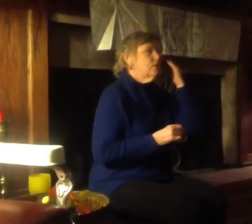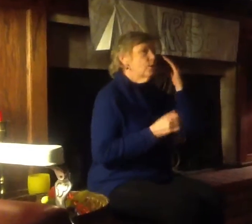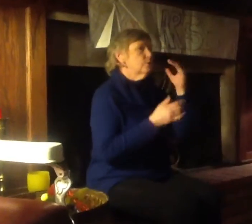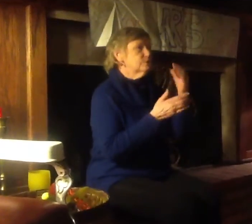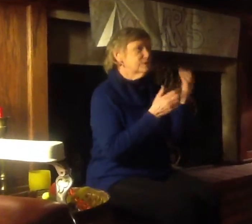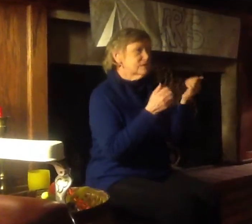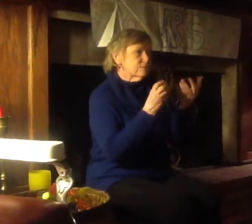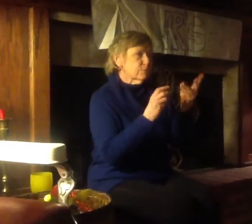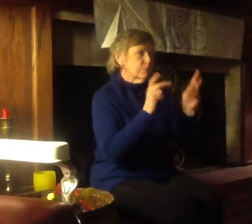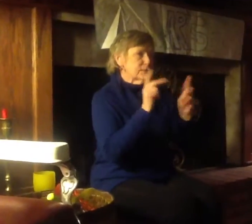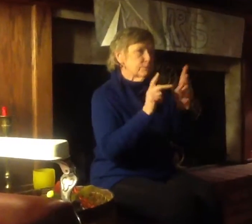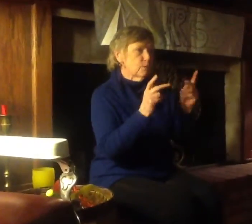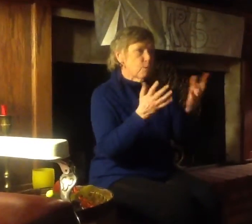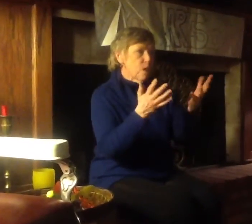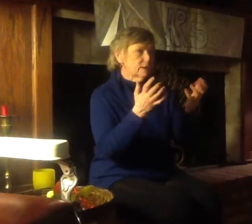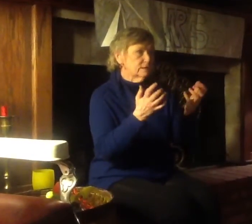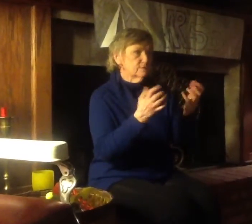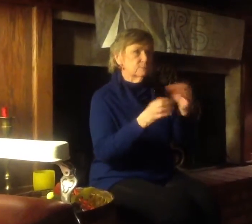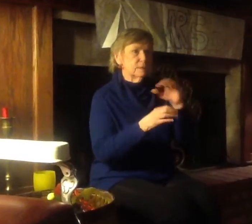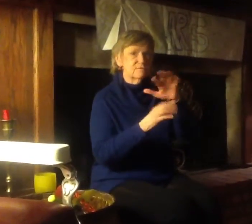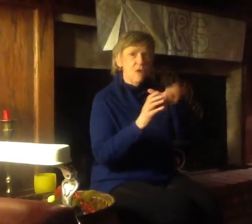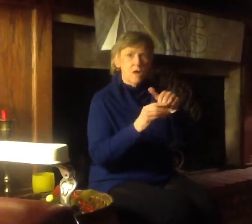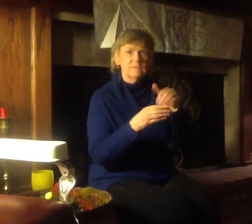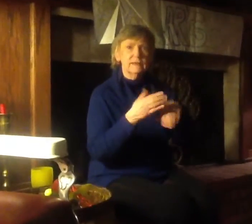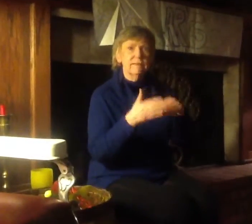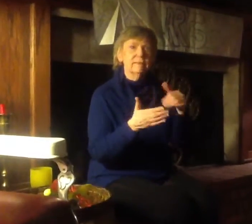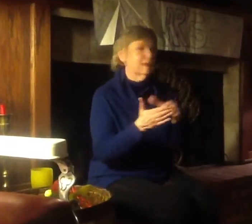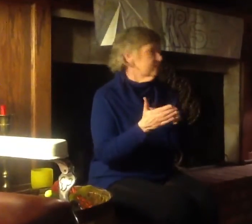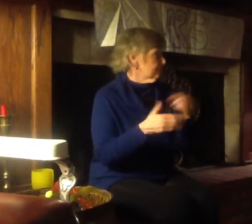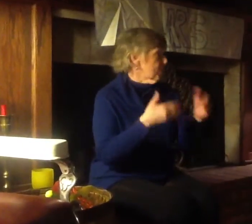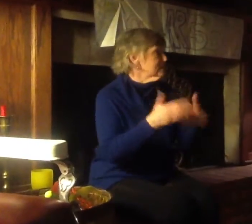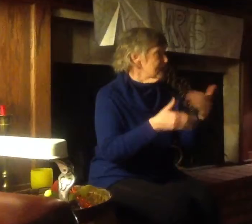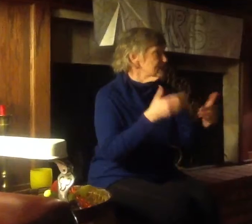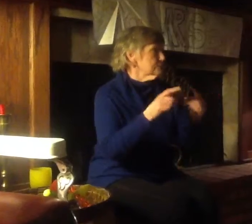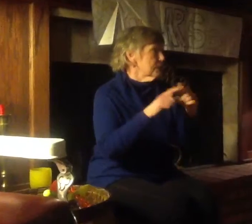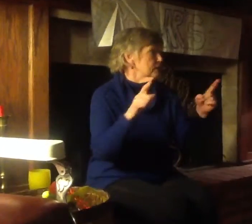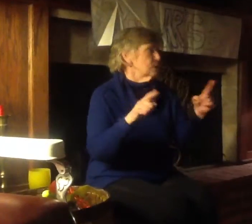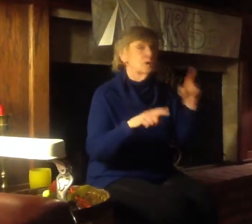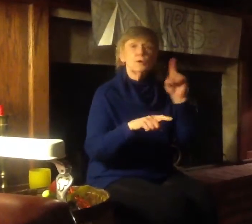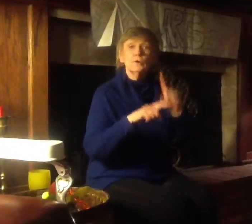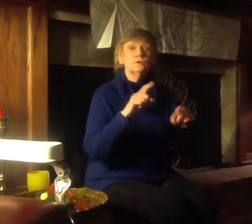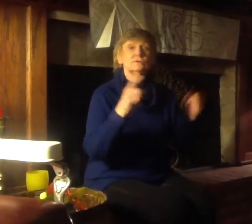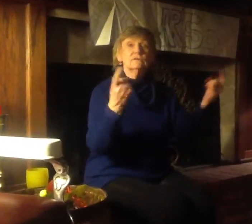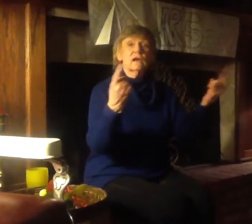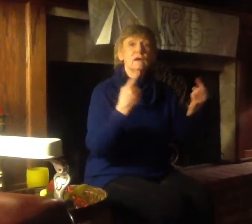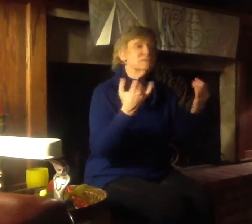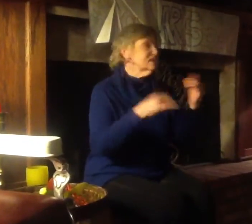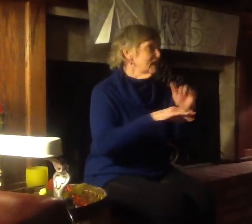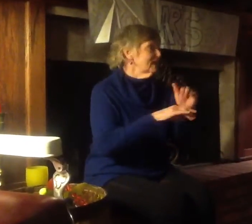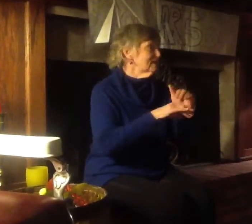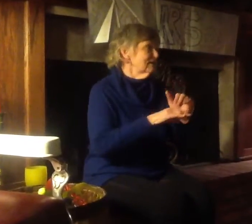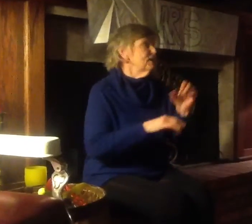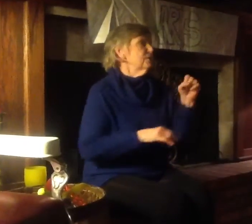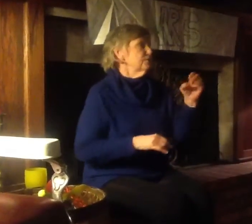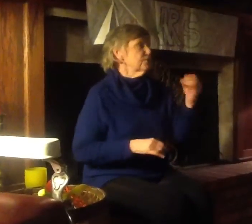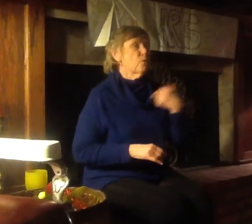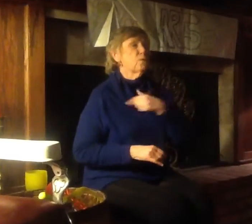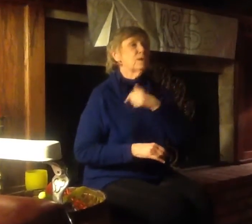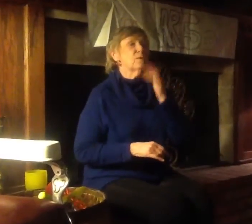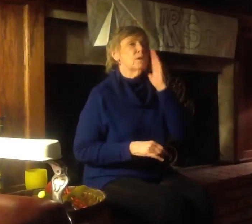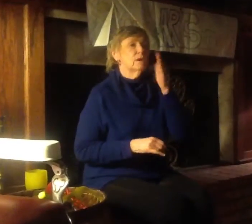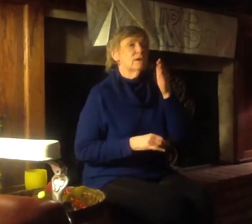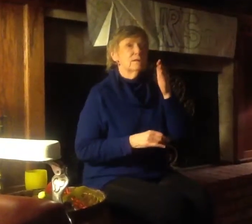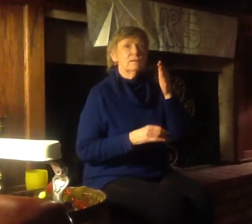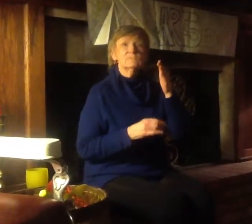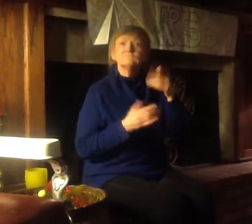I know several people wanted to be involved in this process but couldn't come tonight, so